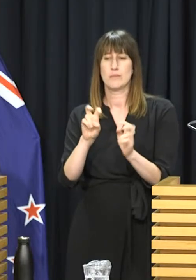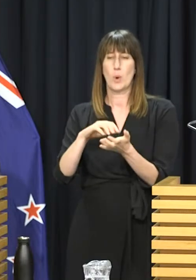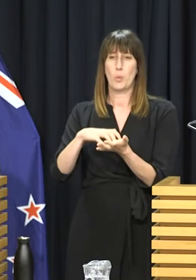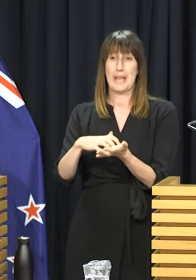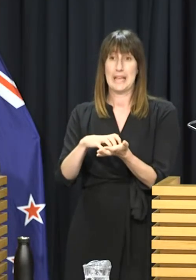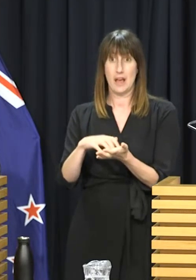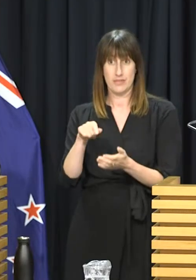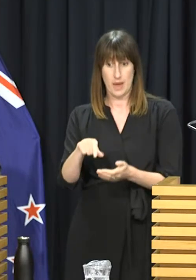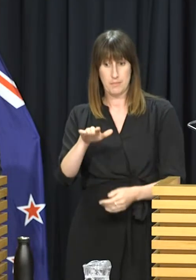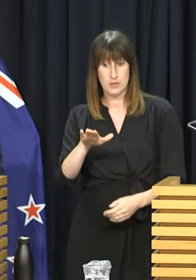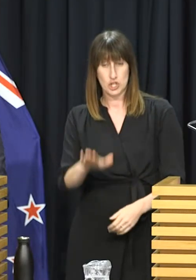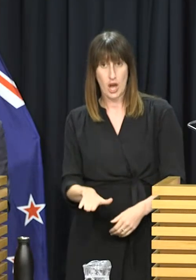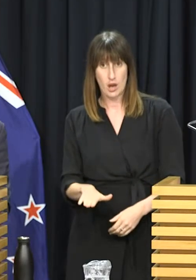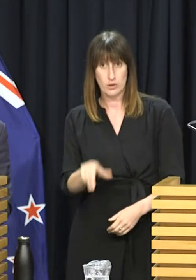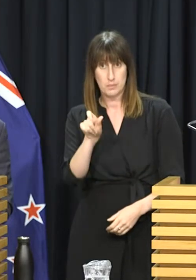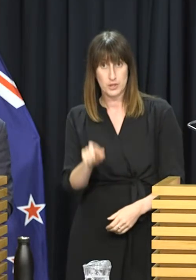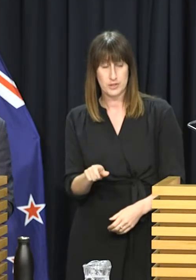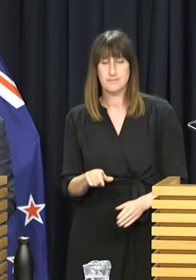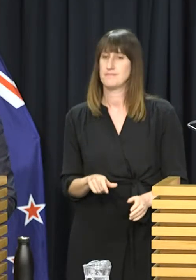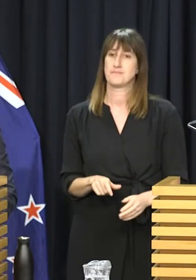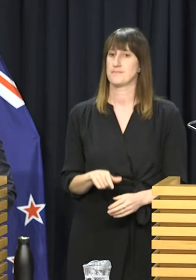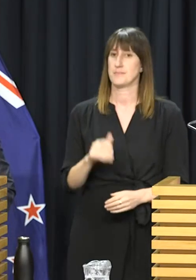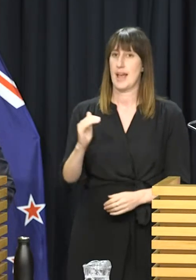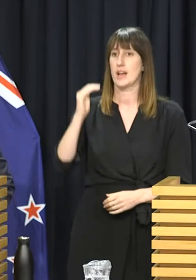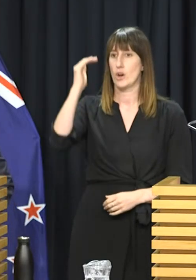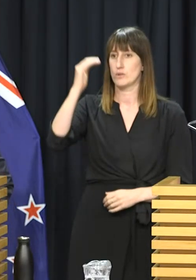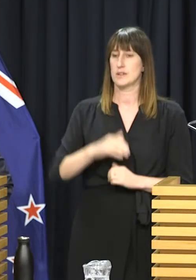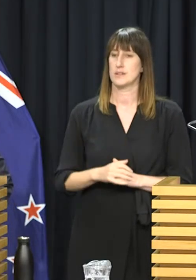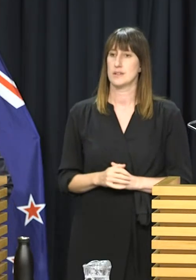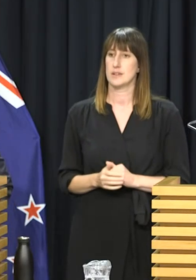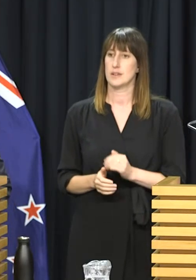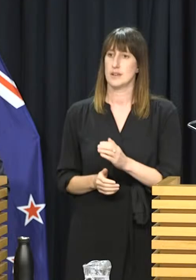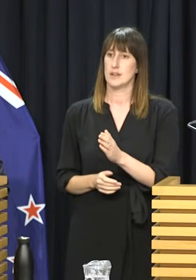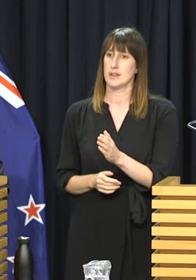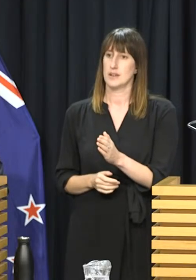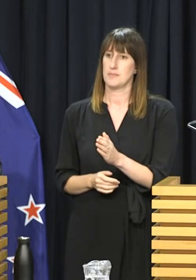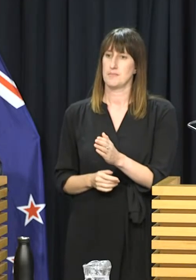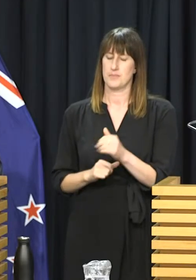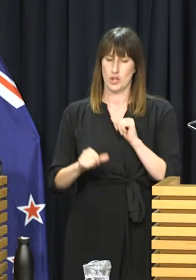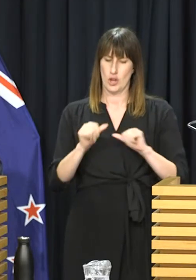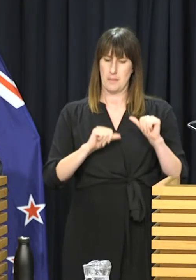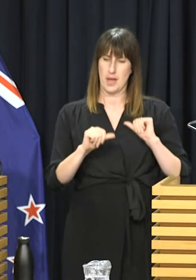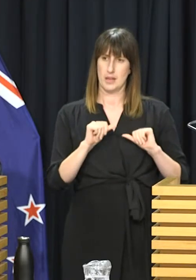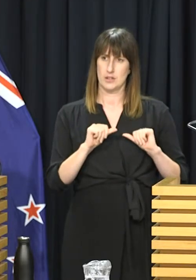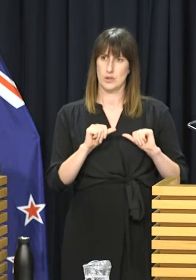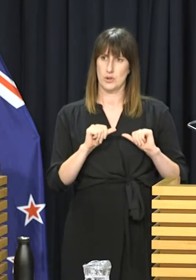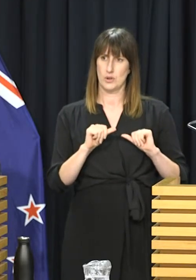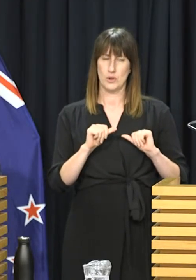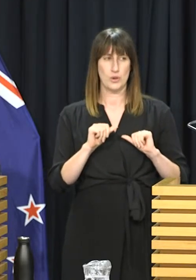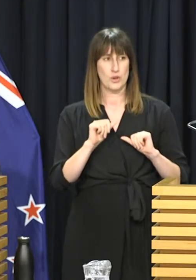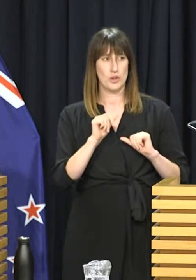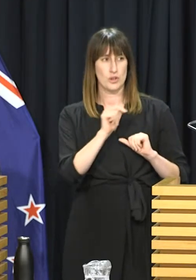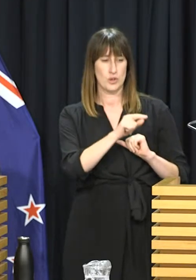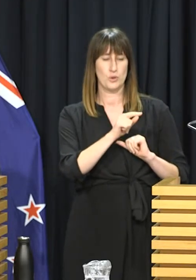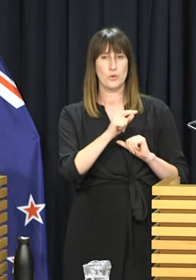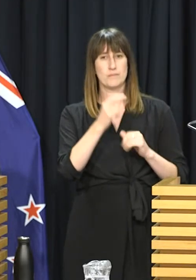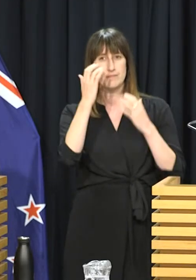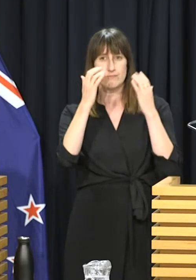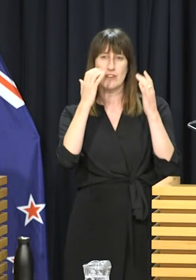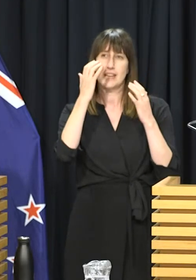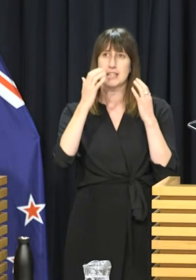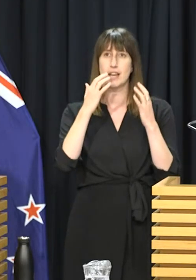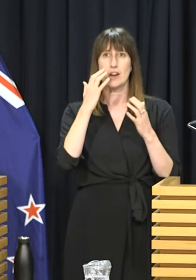household. We'll come over here, over there. So just going back to your reflection